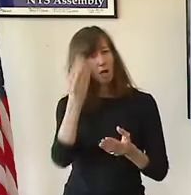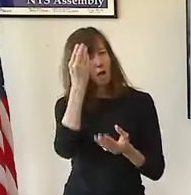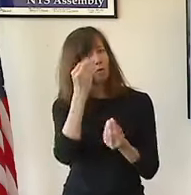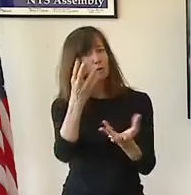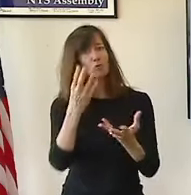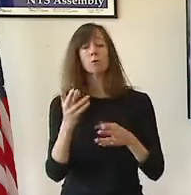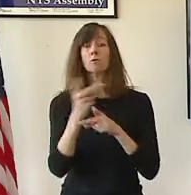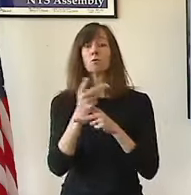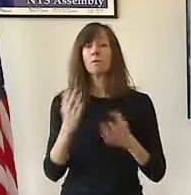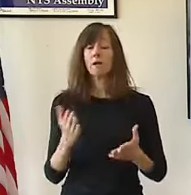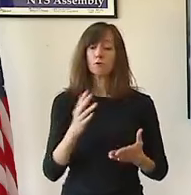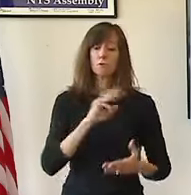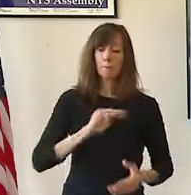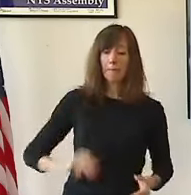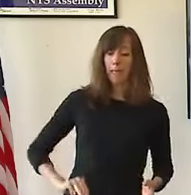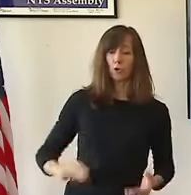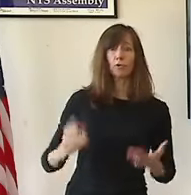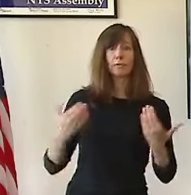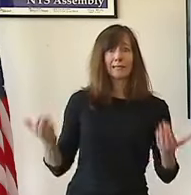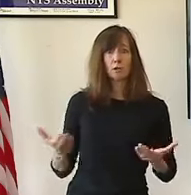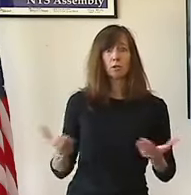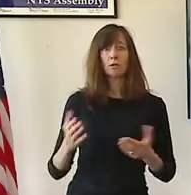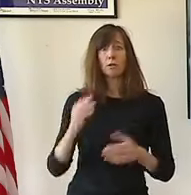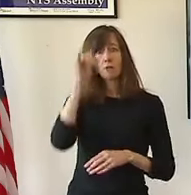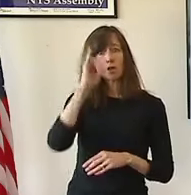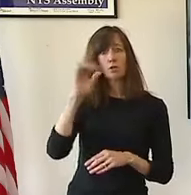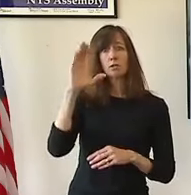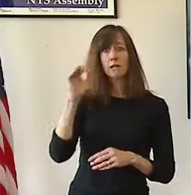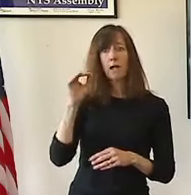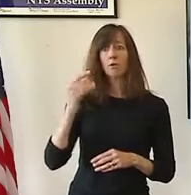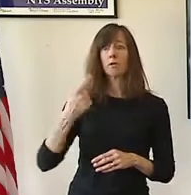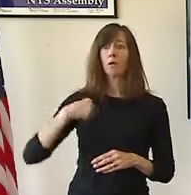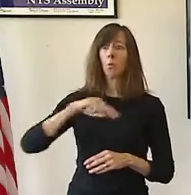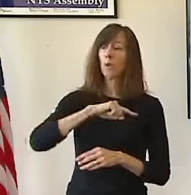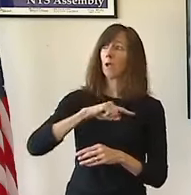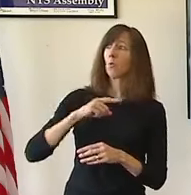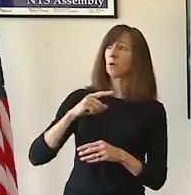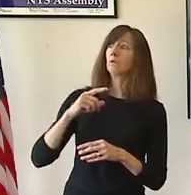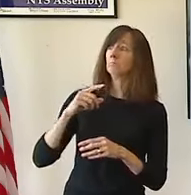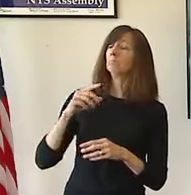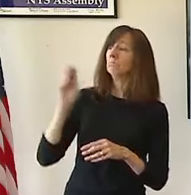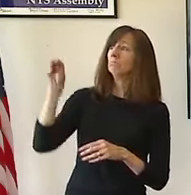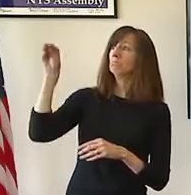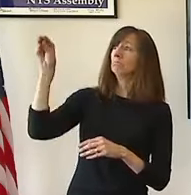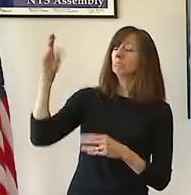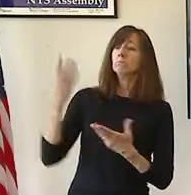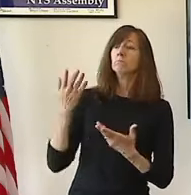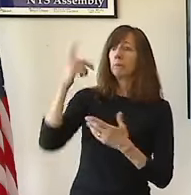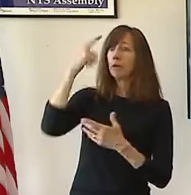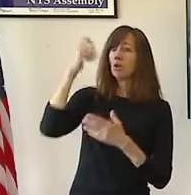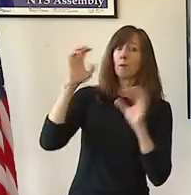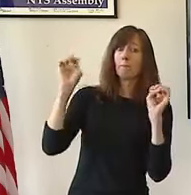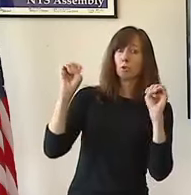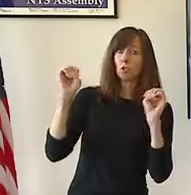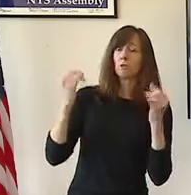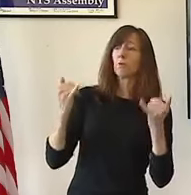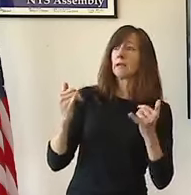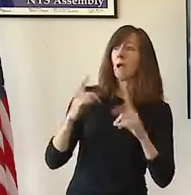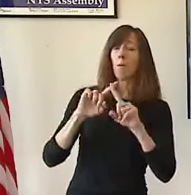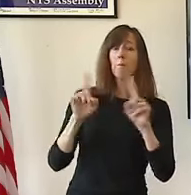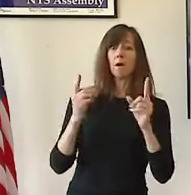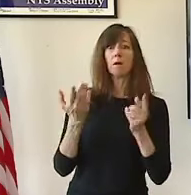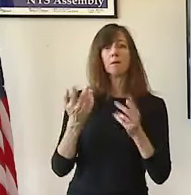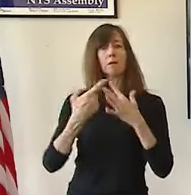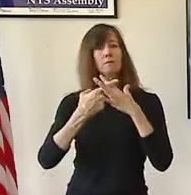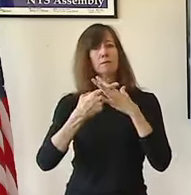liked going into that emergency, that we were coordinating under the umbrella, if you will, of county activity. But as we begin the reopening, and we need